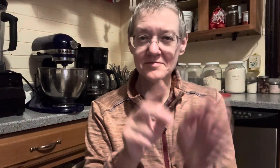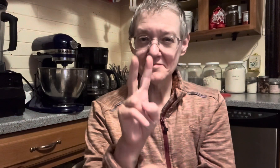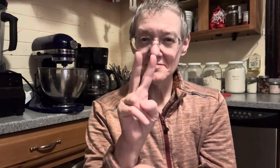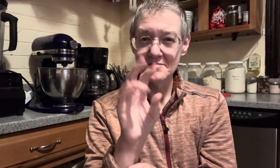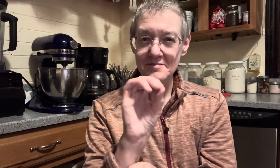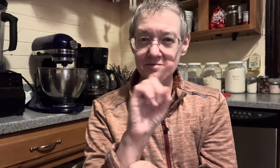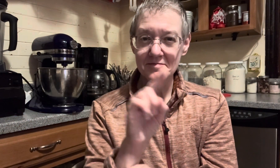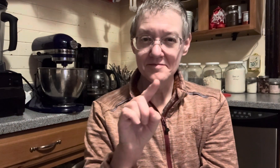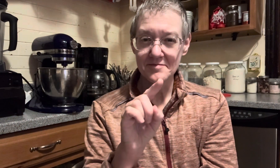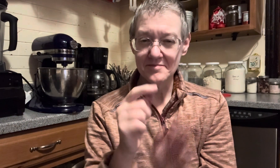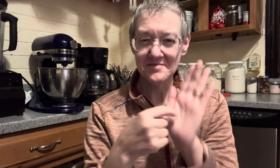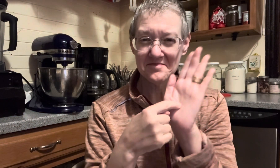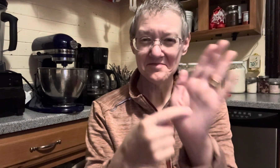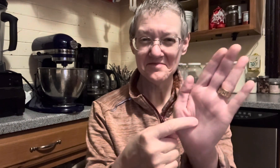Let me show you what 2 ounces is.